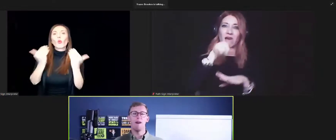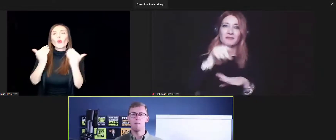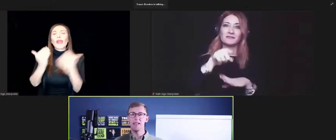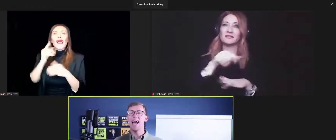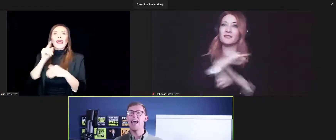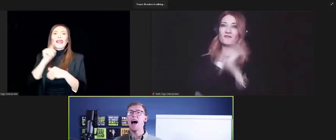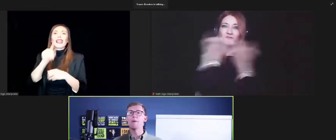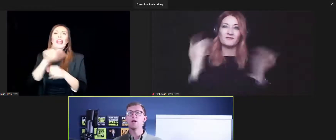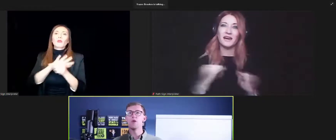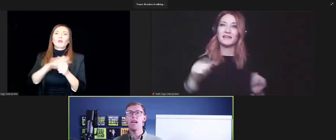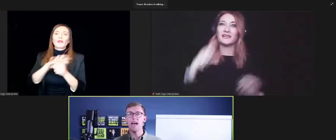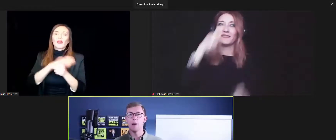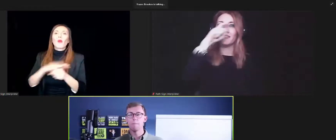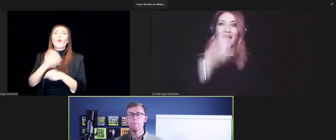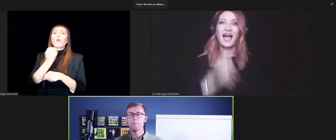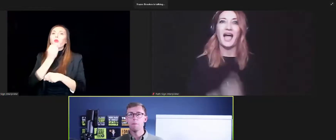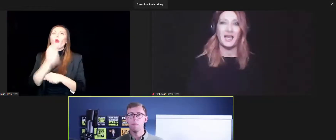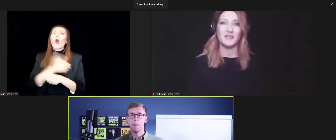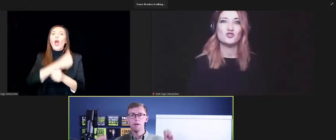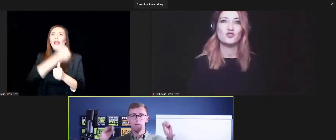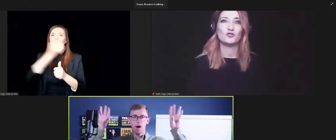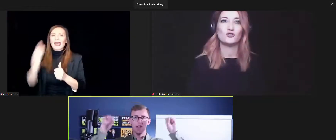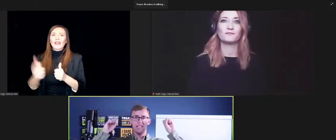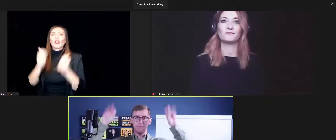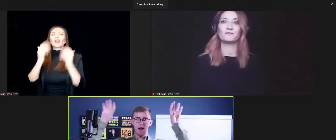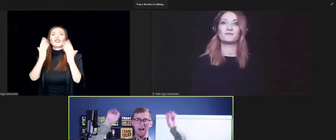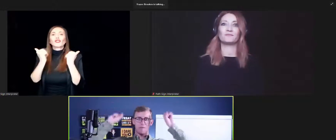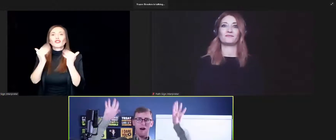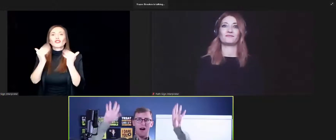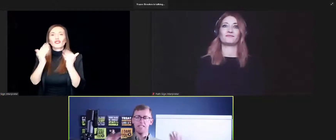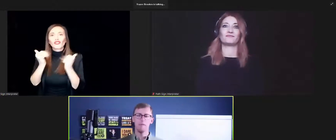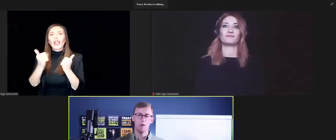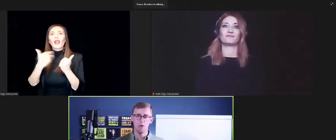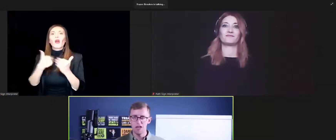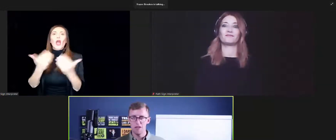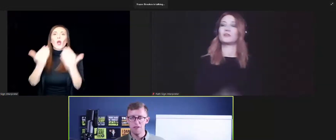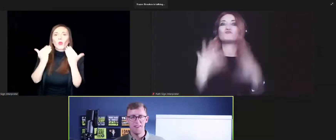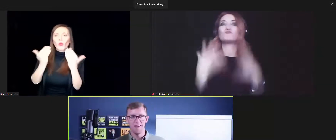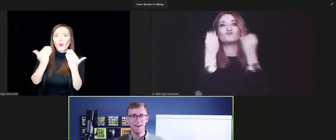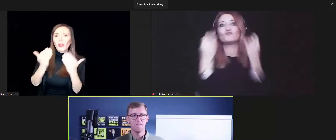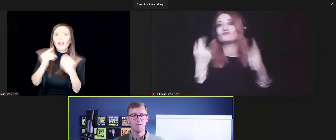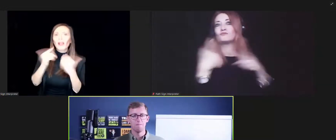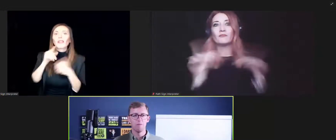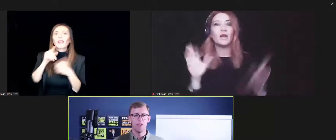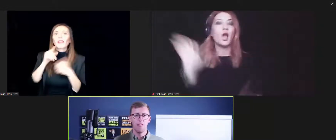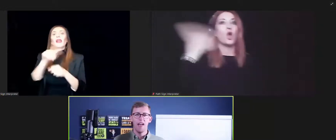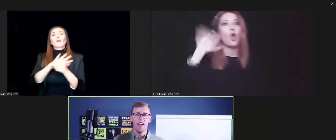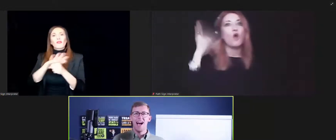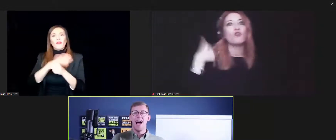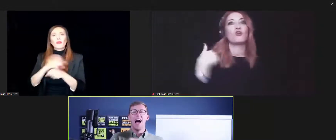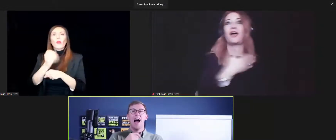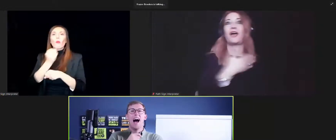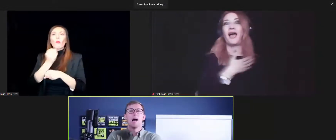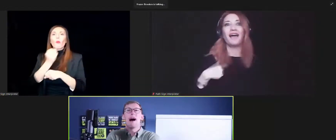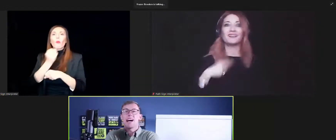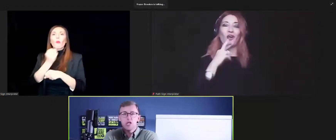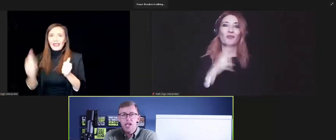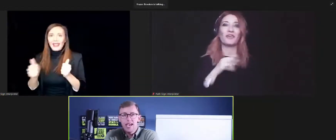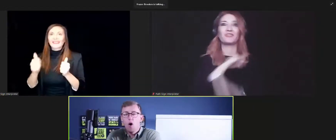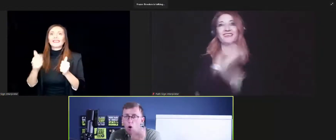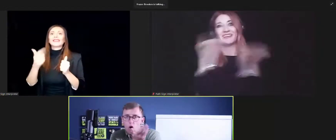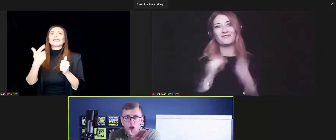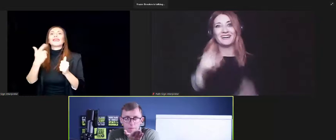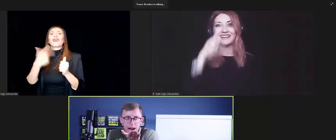your family a Happy New Year. Party, party, party emojis, right? I'm